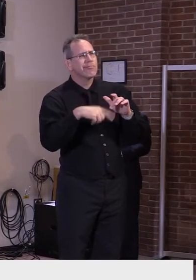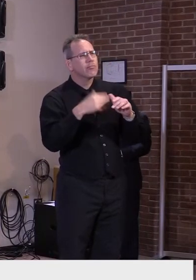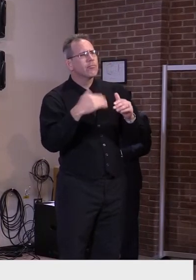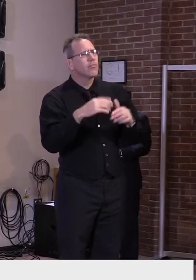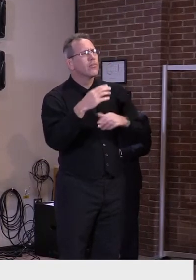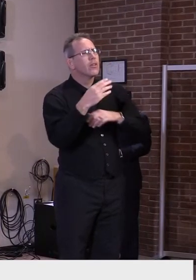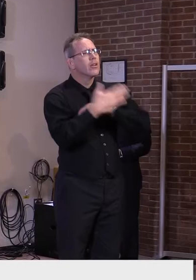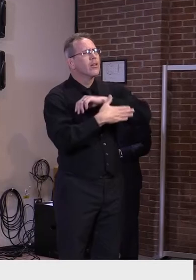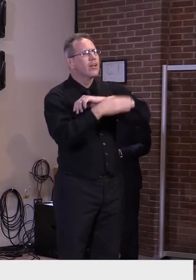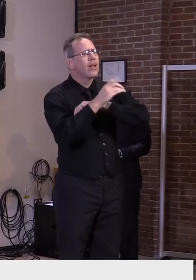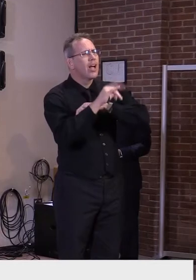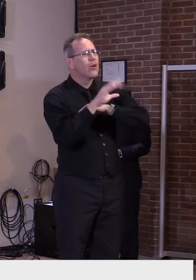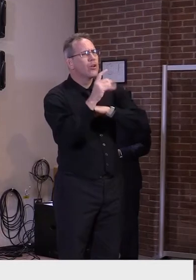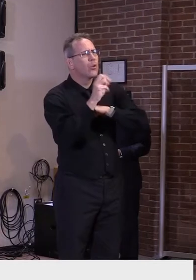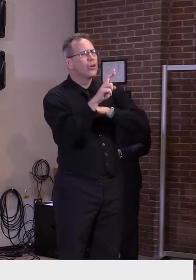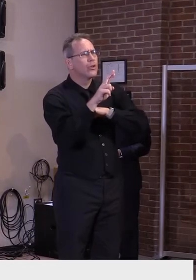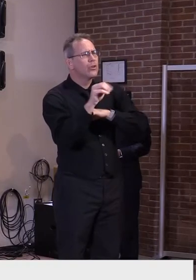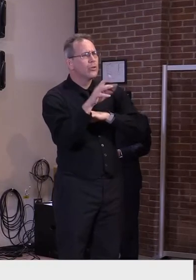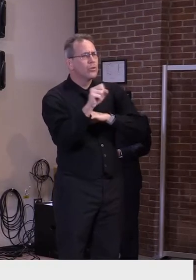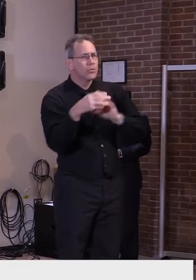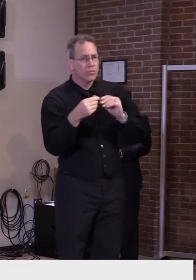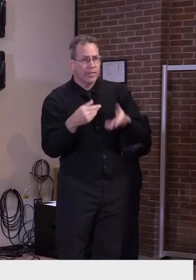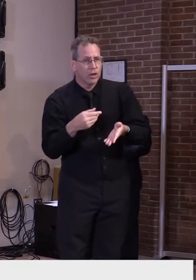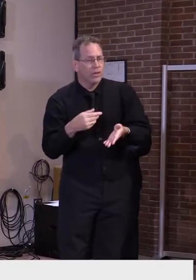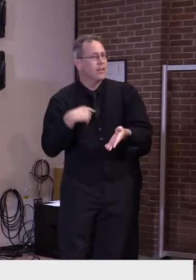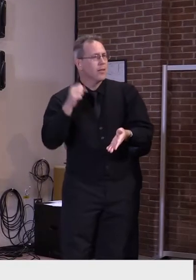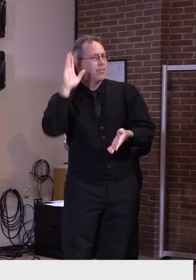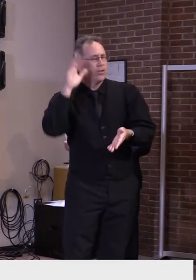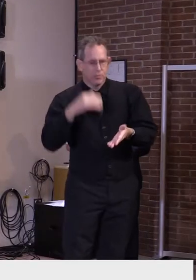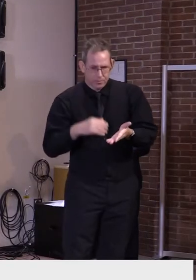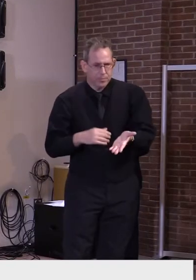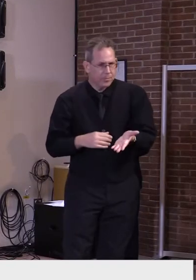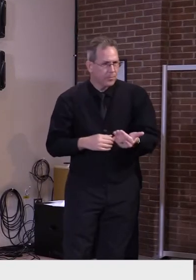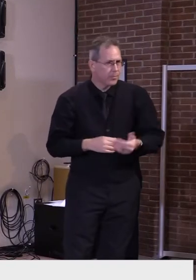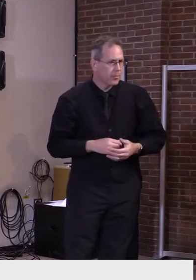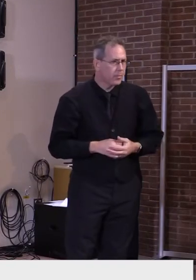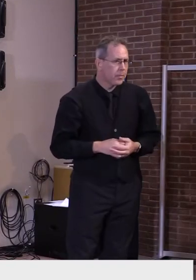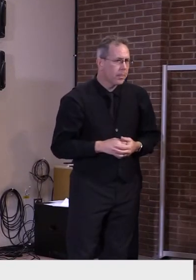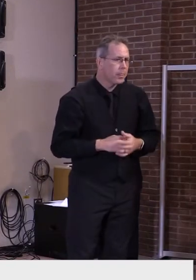Governor, in regard to calling the legislature back,